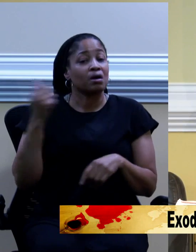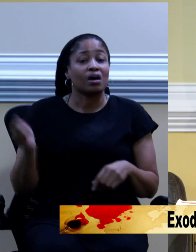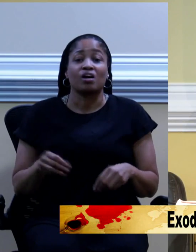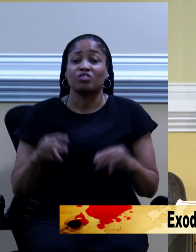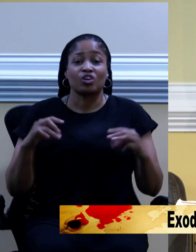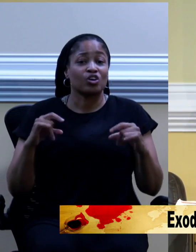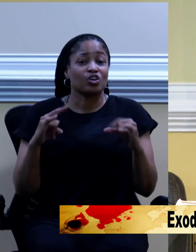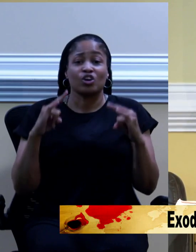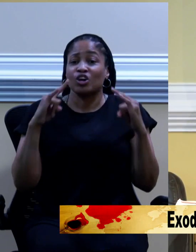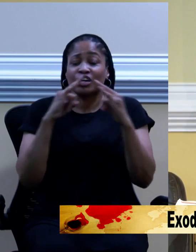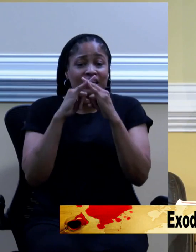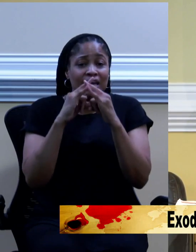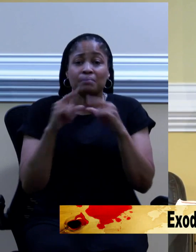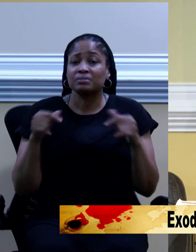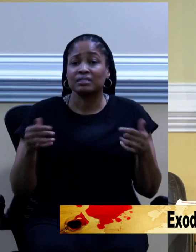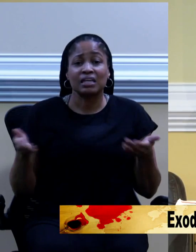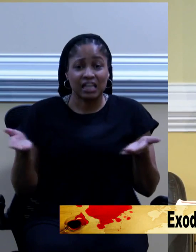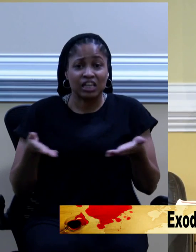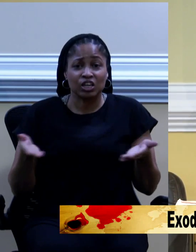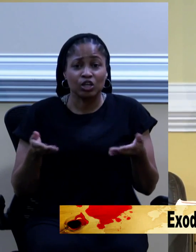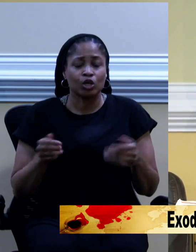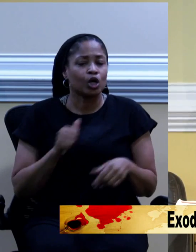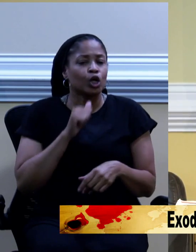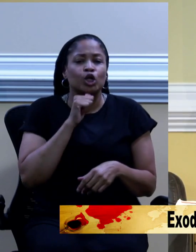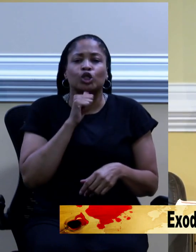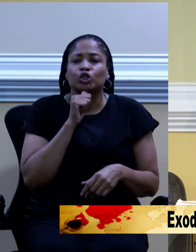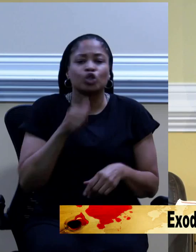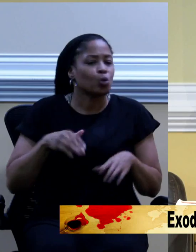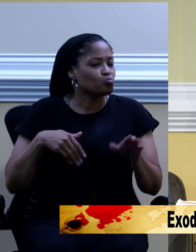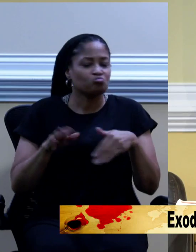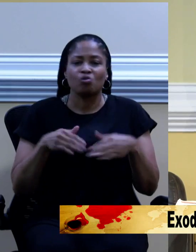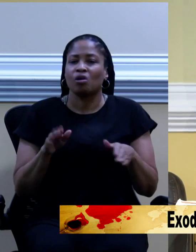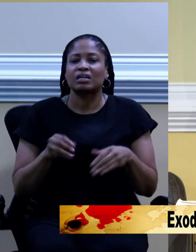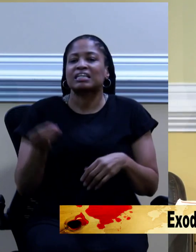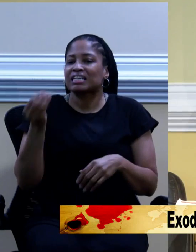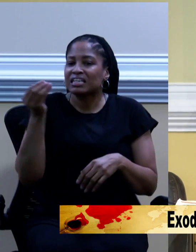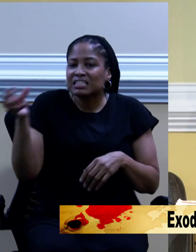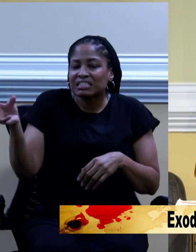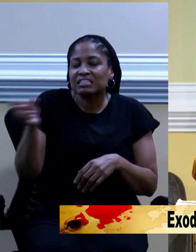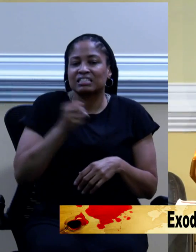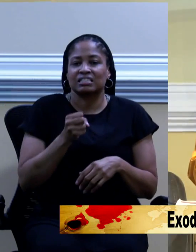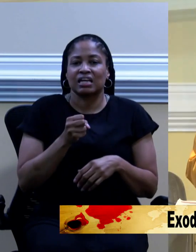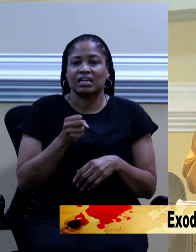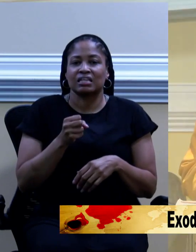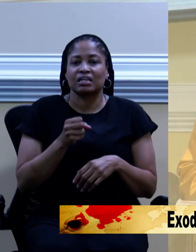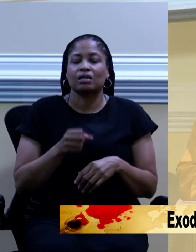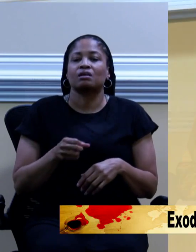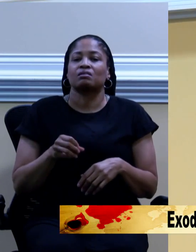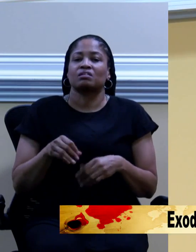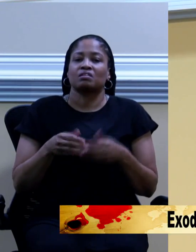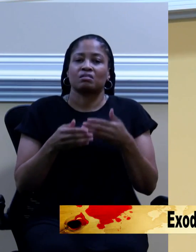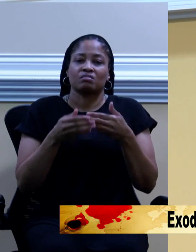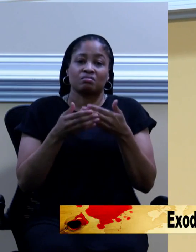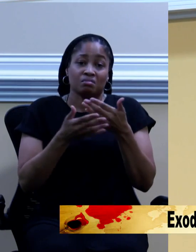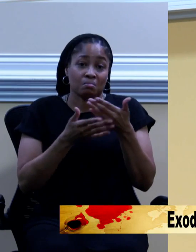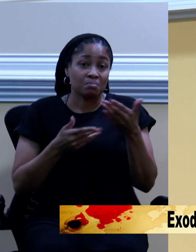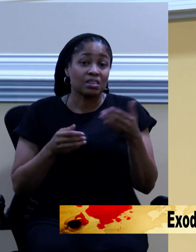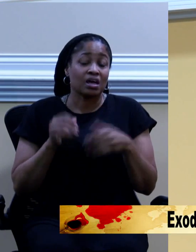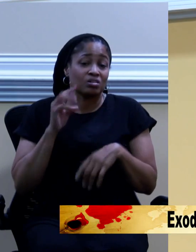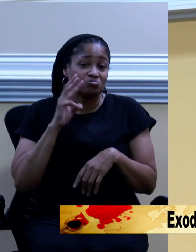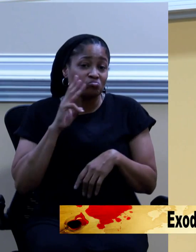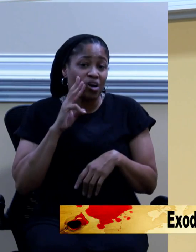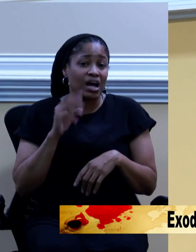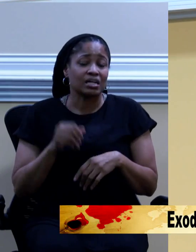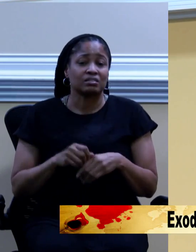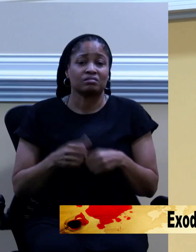wine. Good to listen to the lesson so you know what it's about. But finish that. One law shall be to him that is